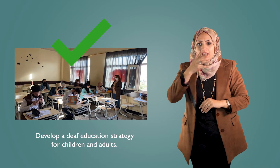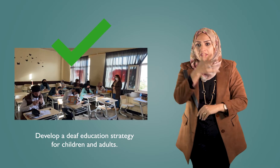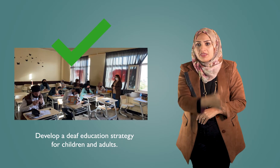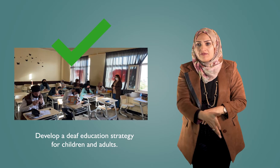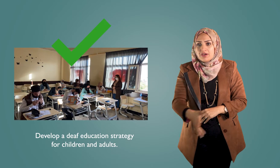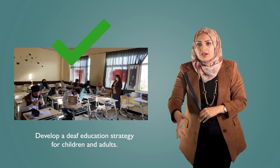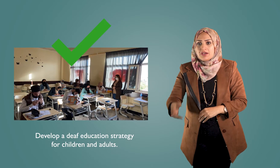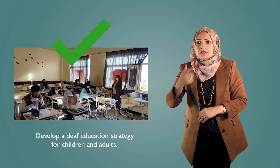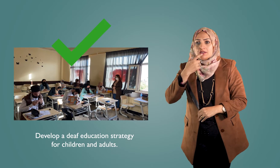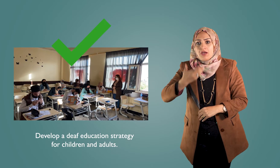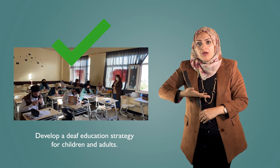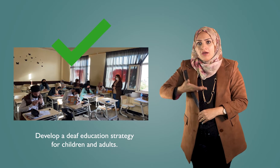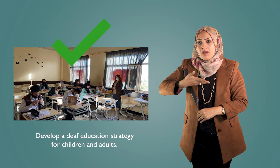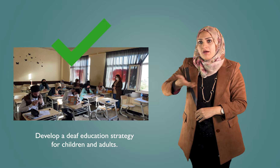adults.